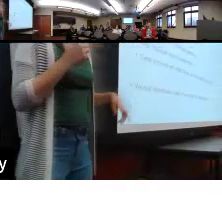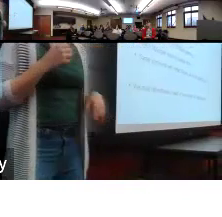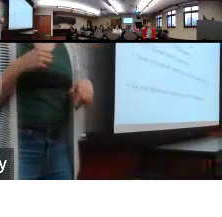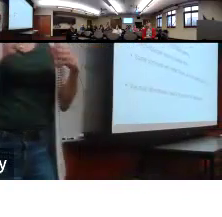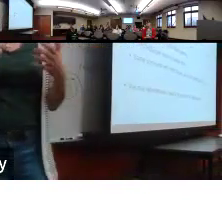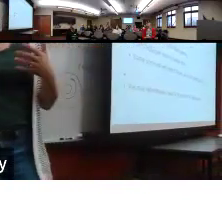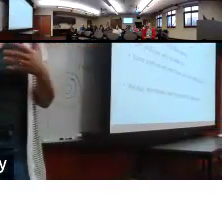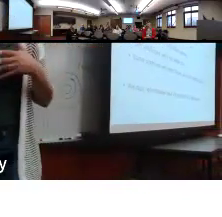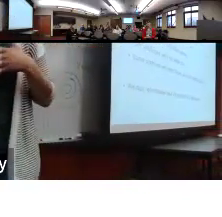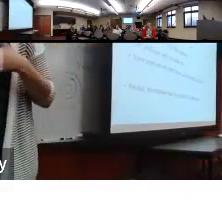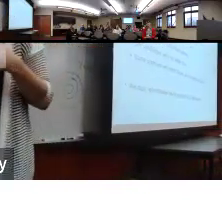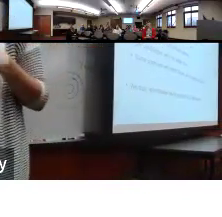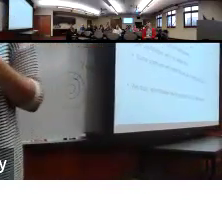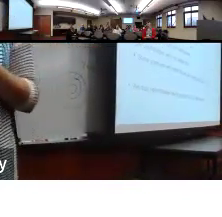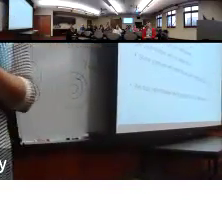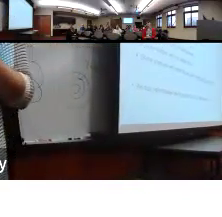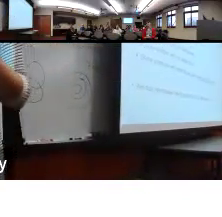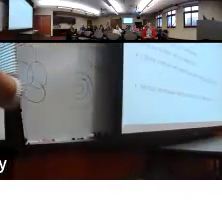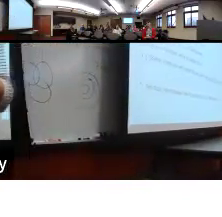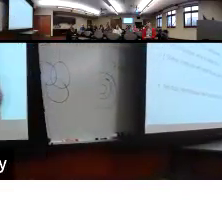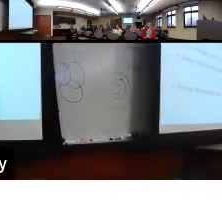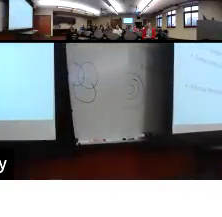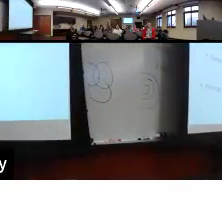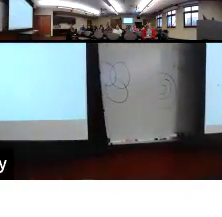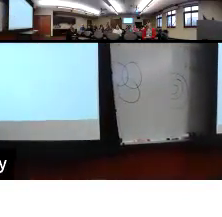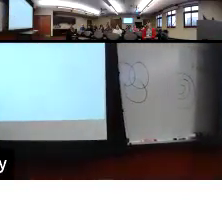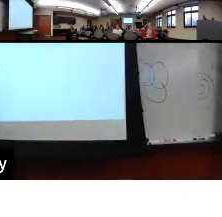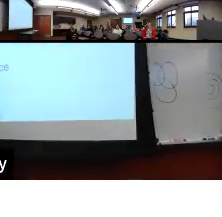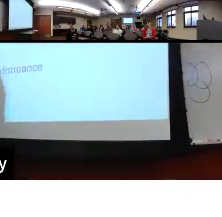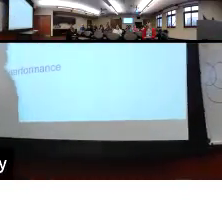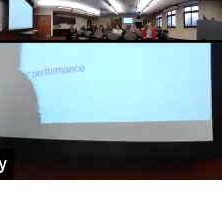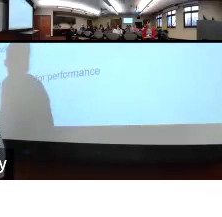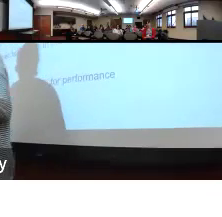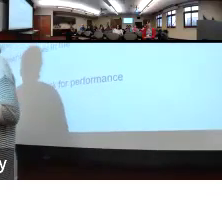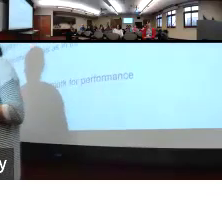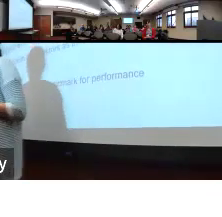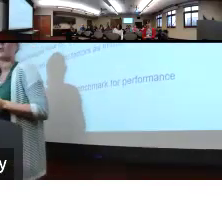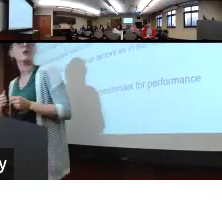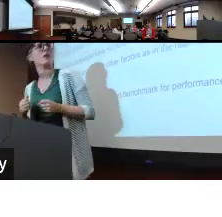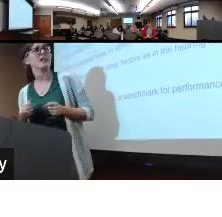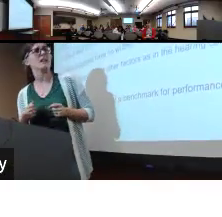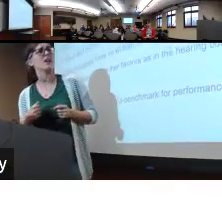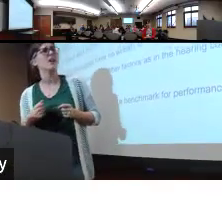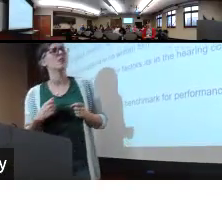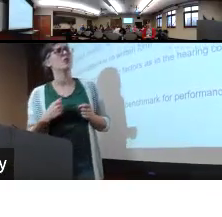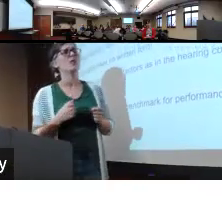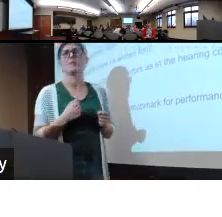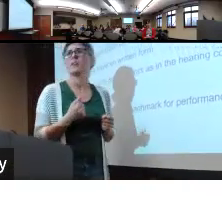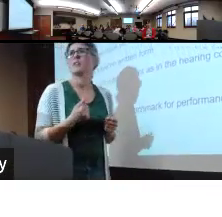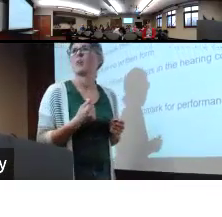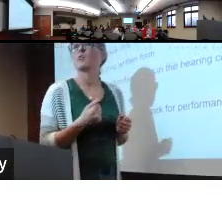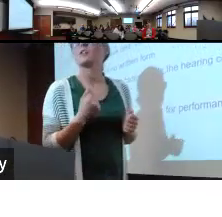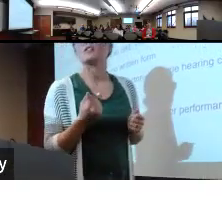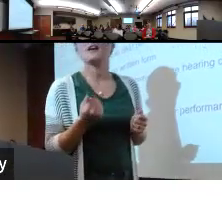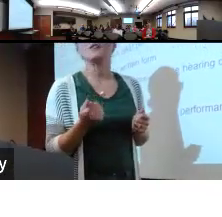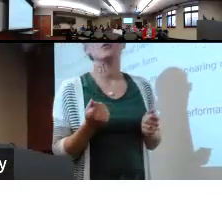another complication is that sign languages don't in and of themselves have a written form, or at least nobody has found a system that everybody can agree on yet. So that